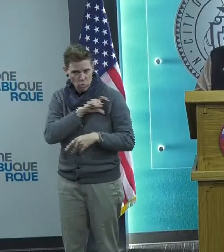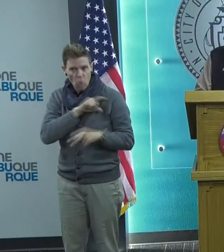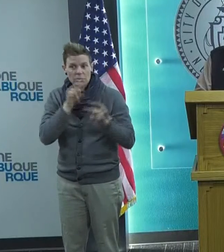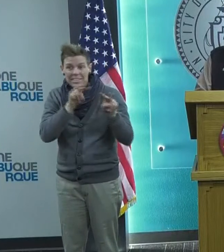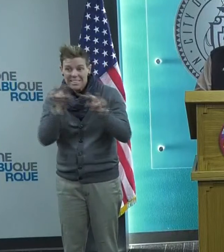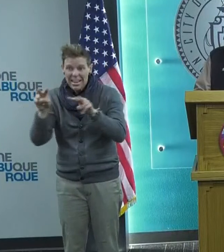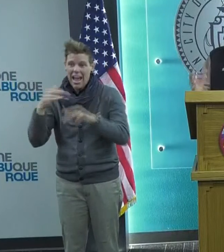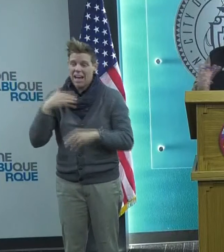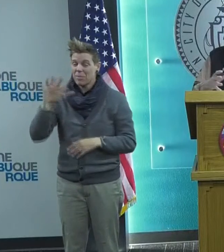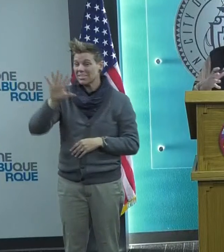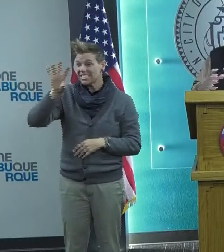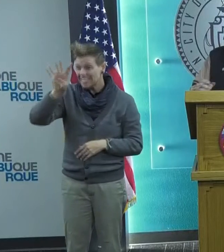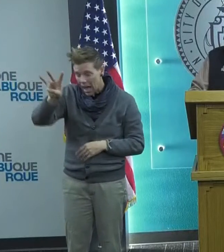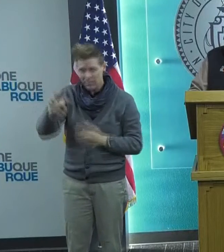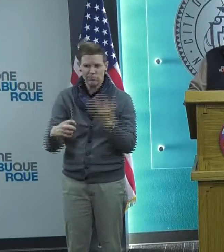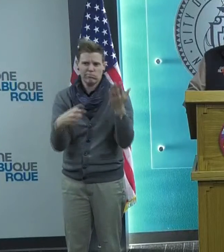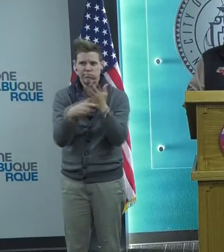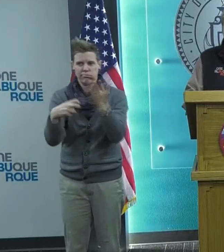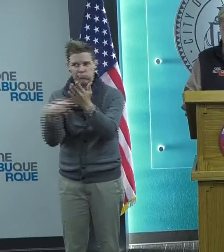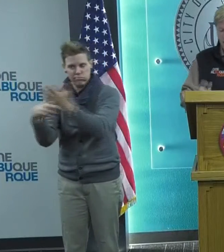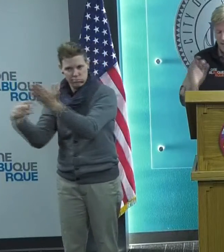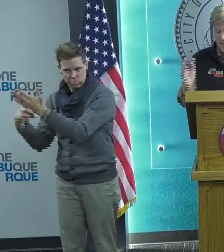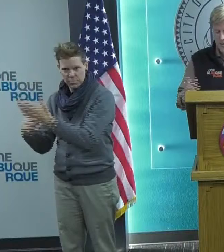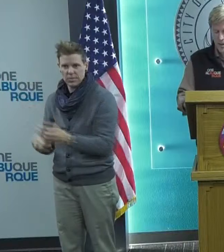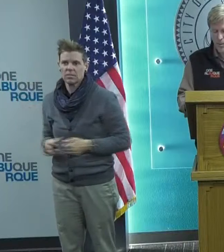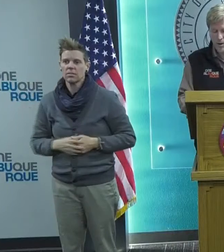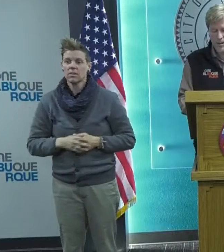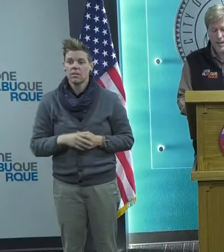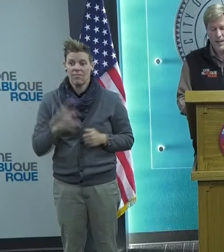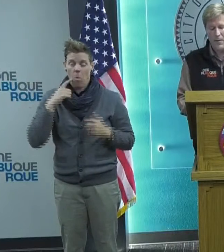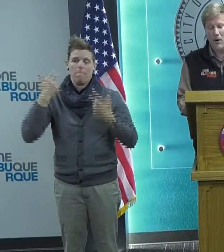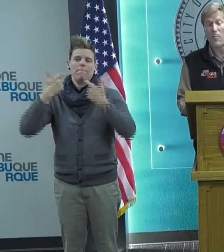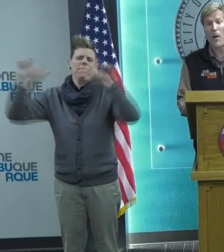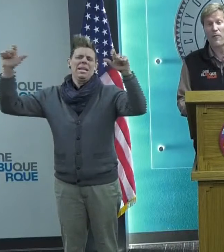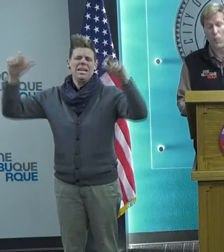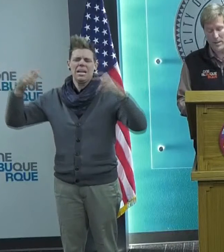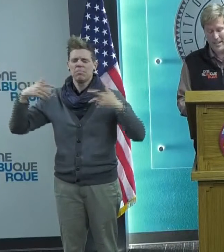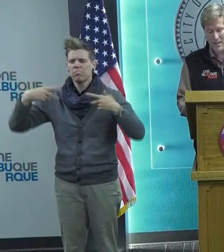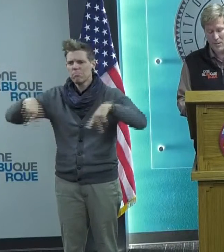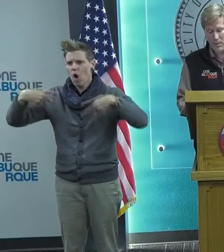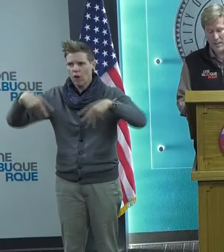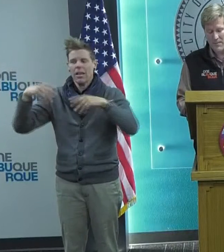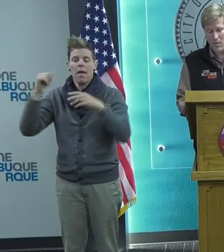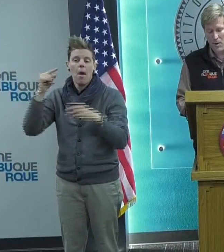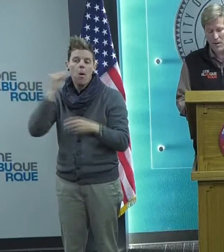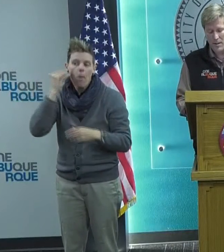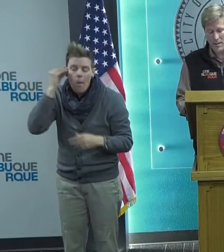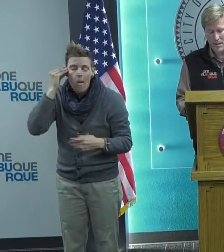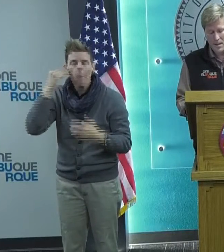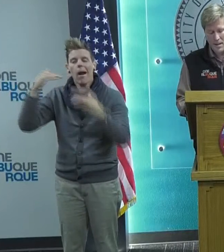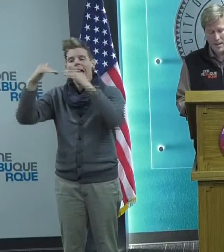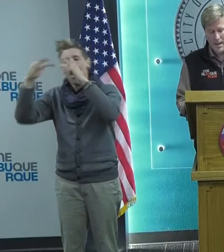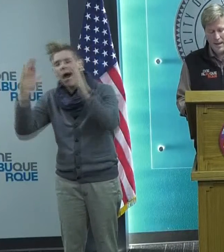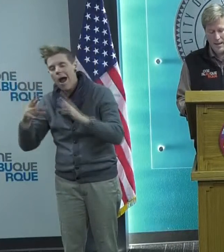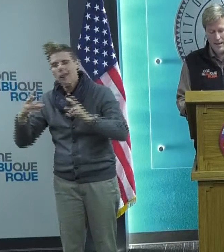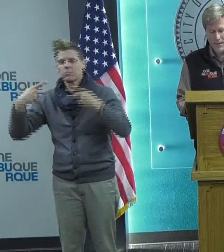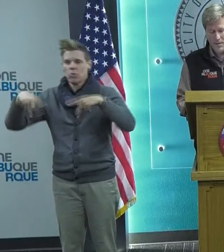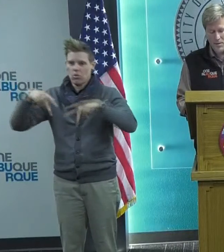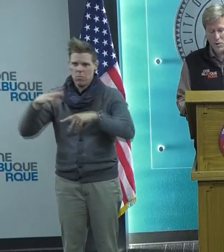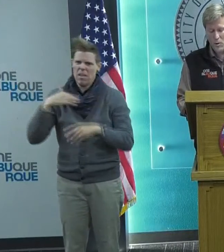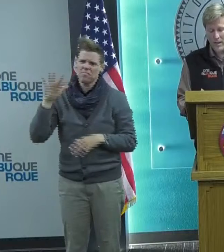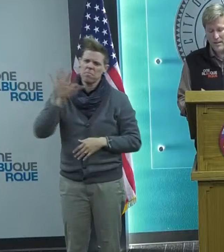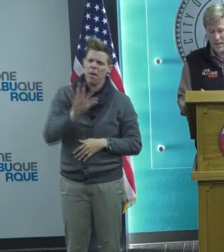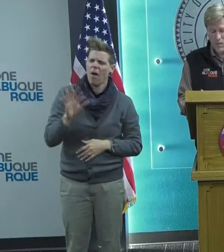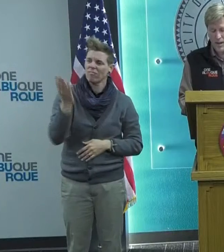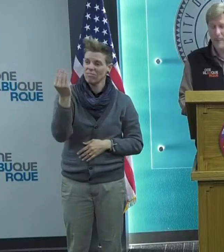to large gatherings in houses constituting a party. There were about 14 complaints for parties. And